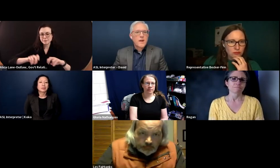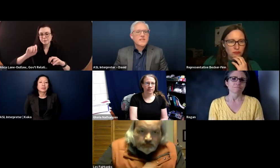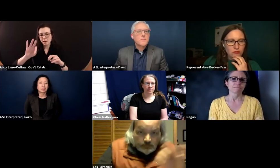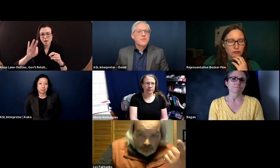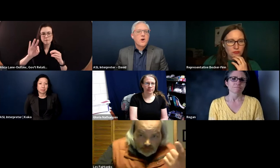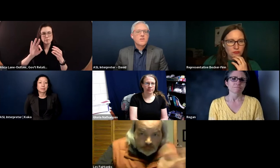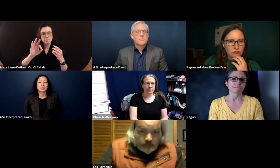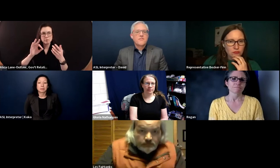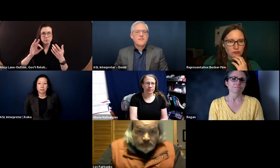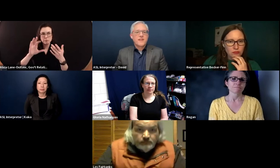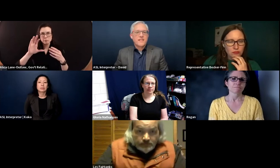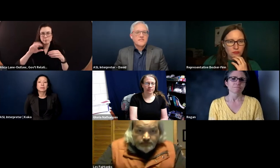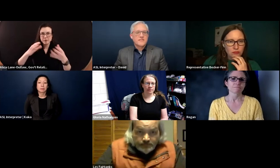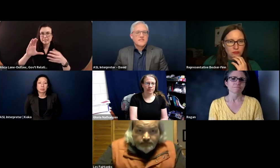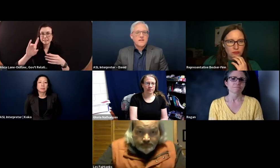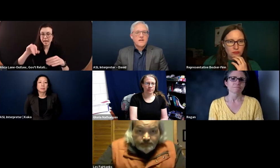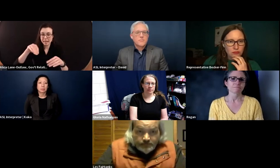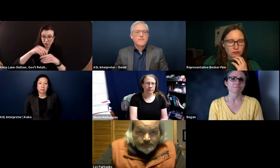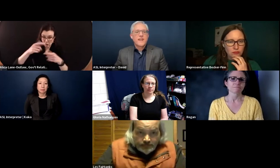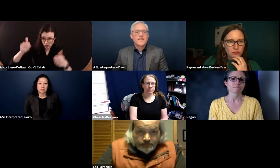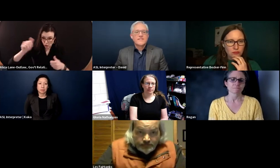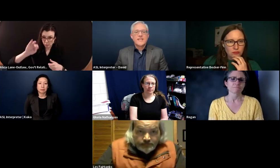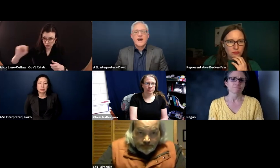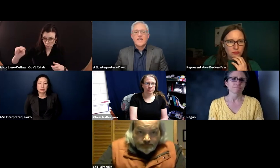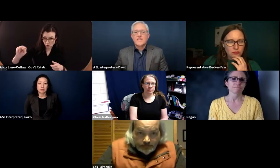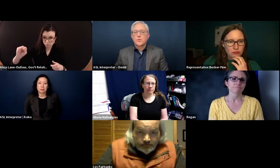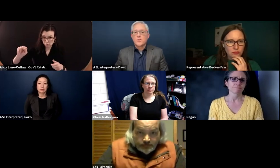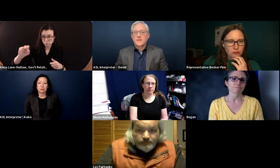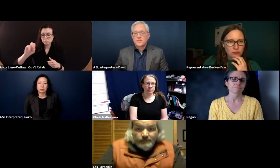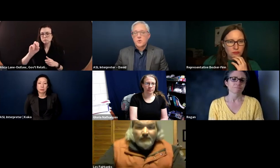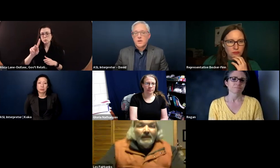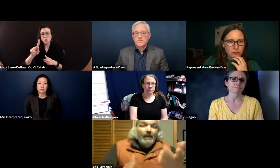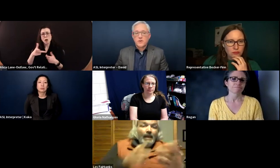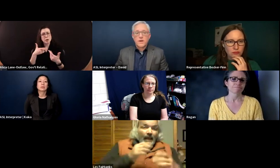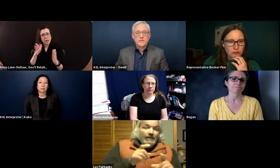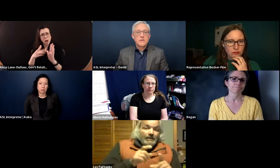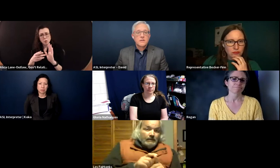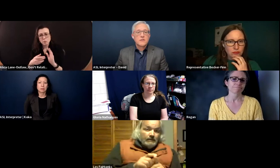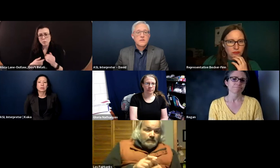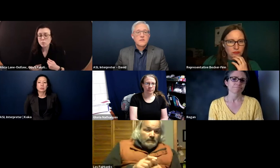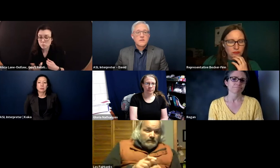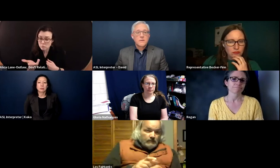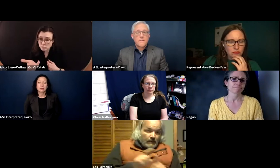So you're asking about the cost-benefit analysis of providing a CDI in greater Minnesota, is that correct?